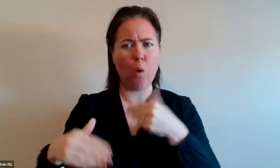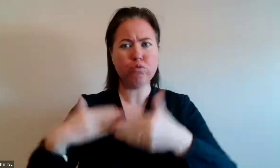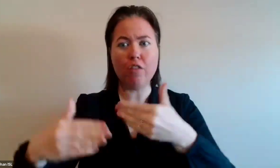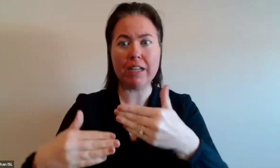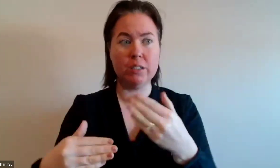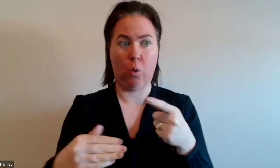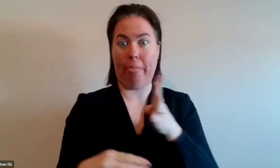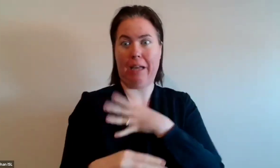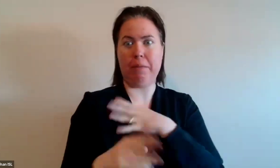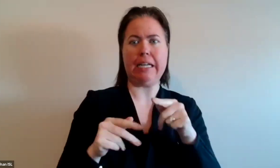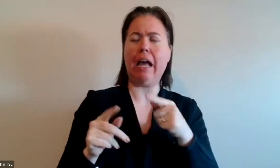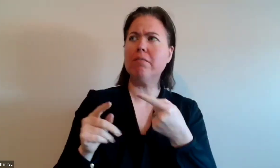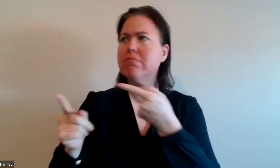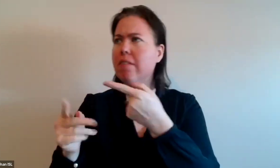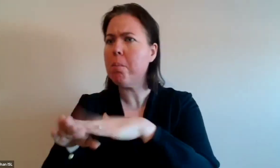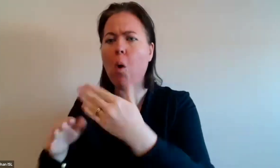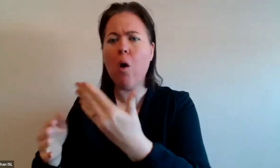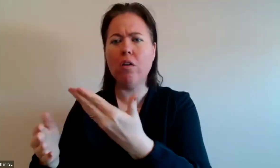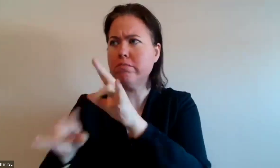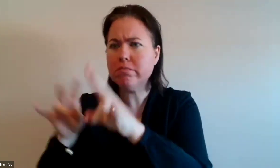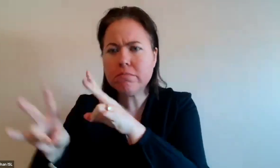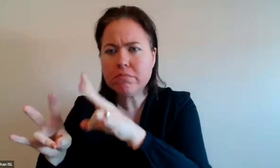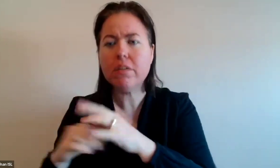as well. It's not always used, but it can be used.